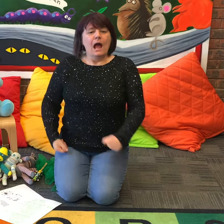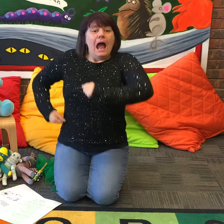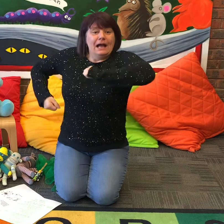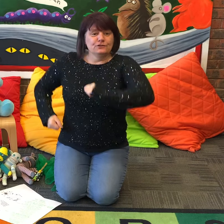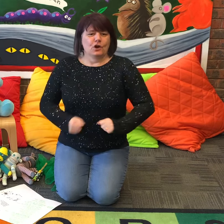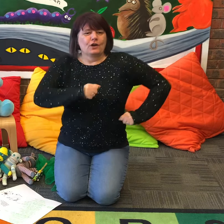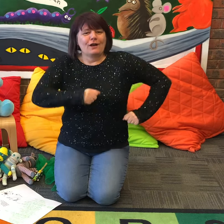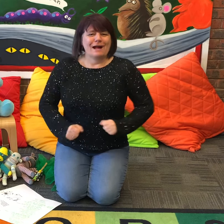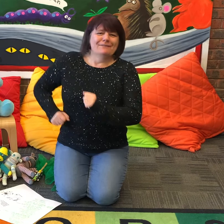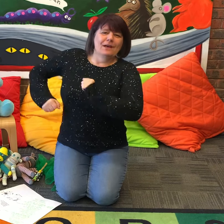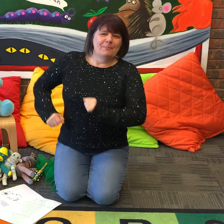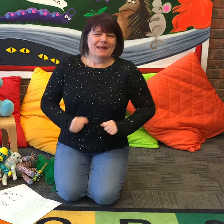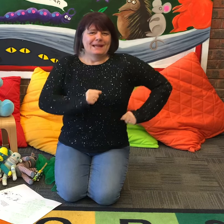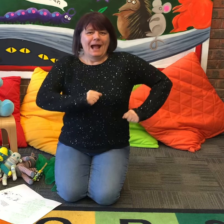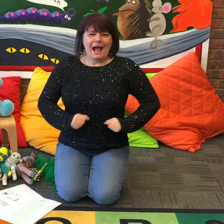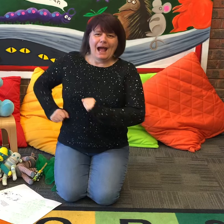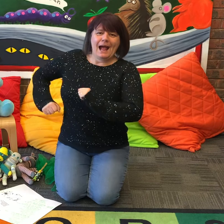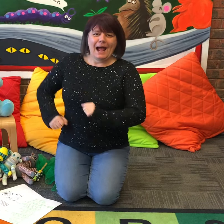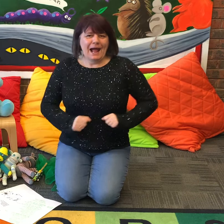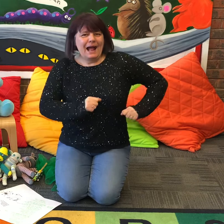and jog around the bed.